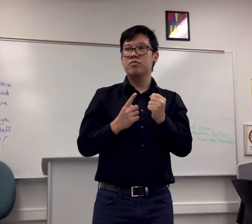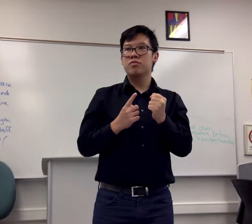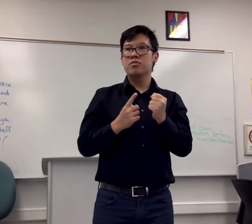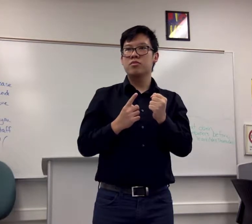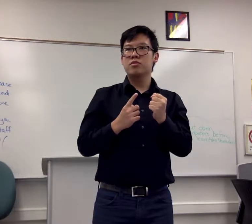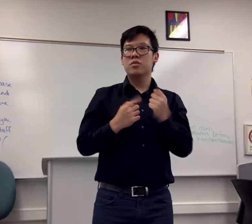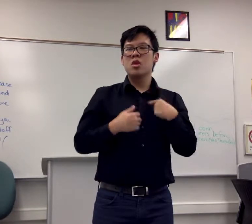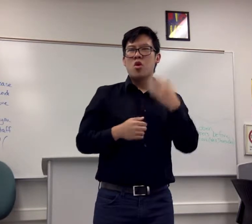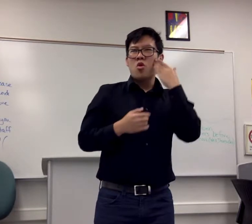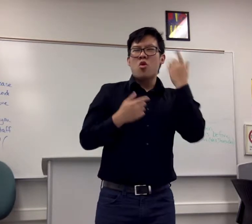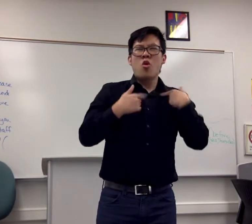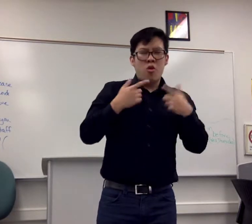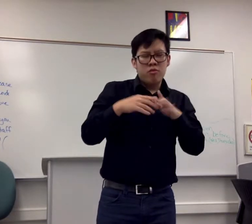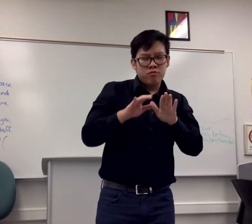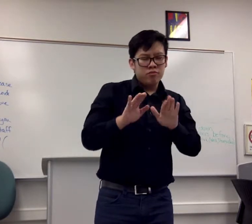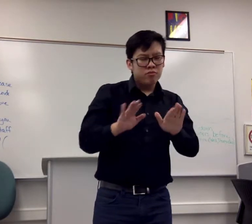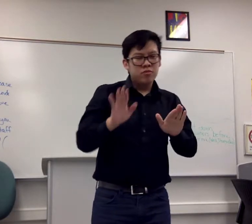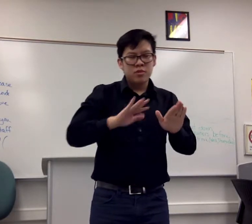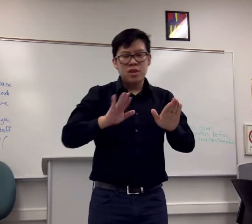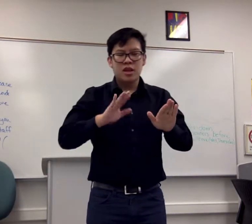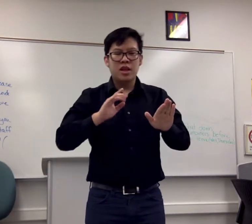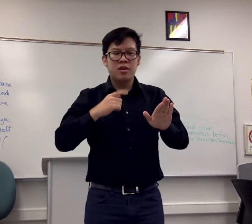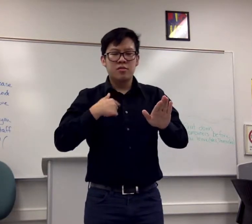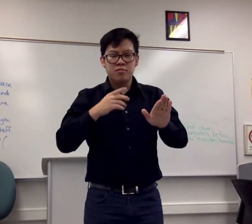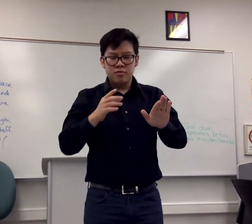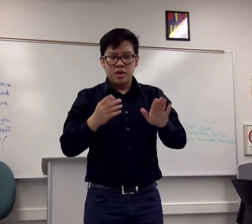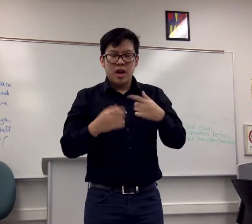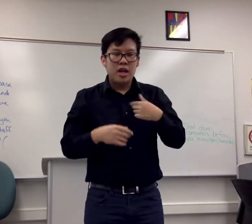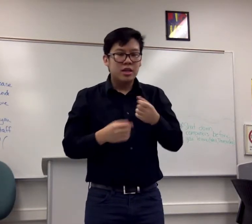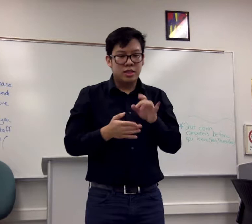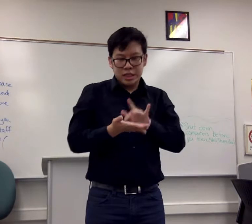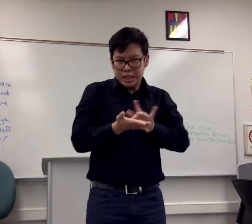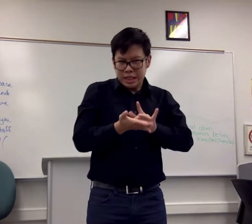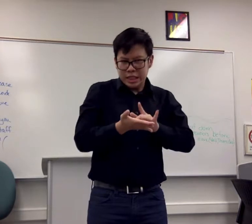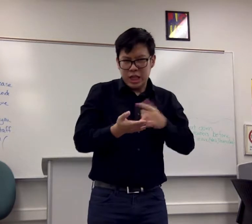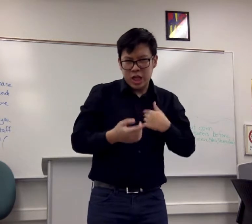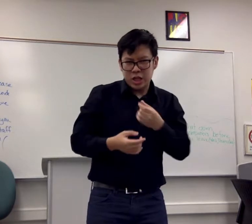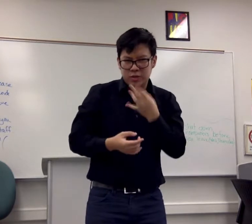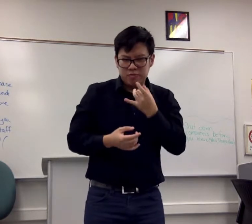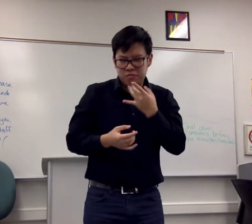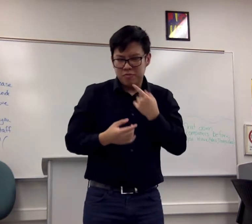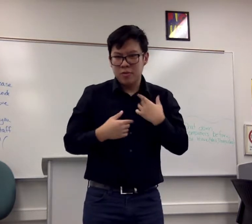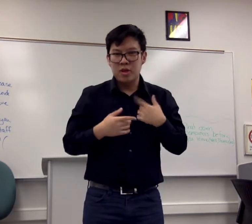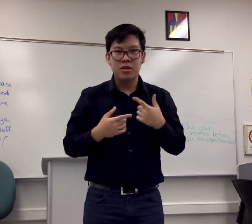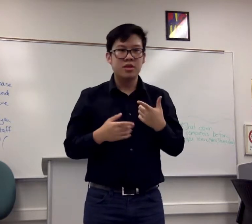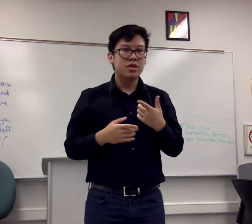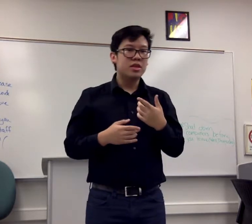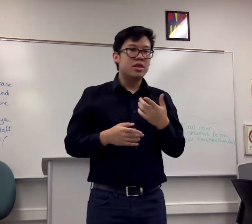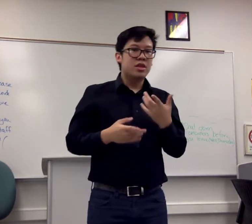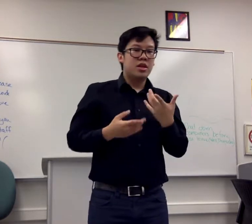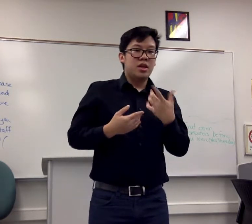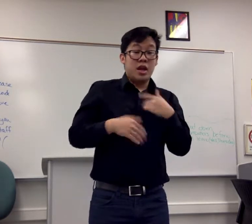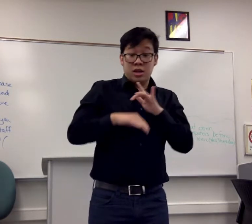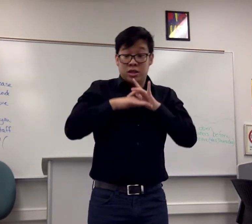and abusing the drug, correct? So in situations like that, I believe it might be okay to